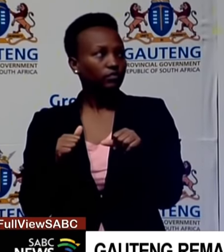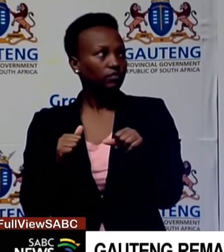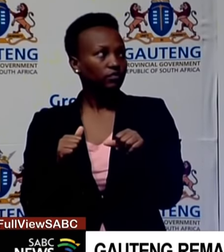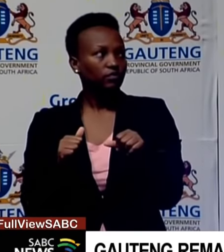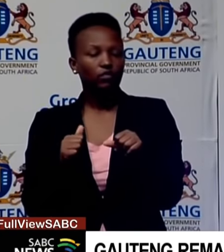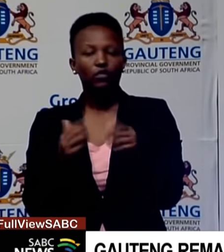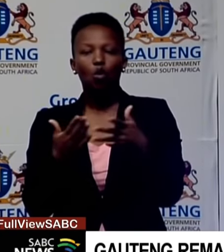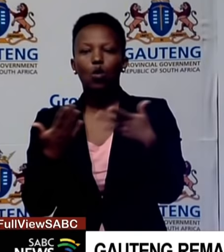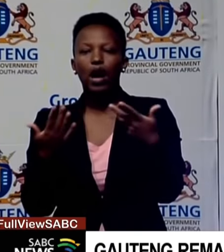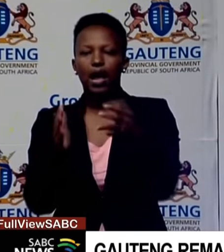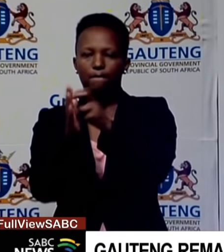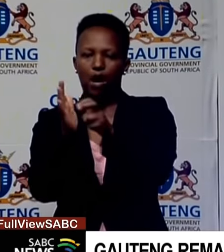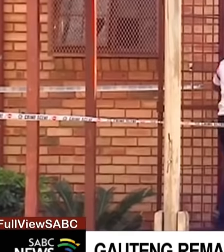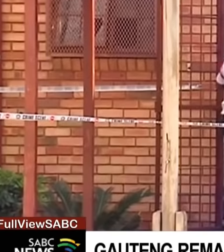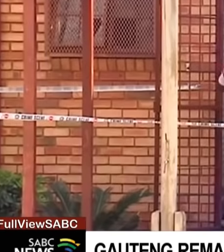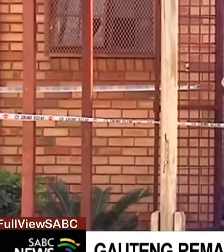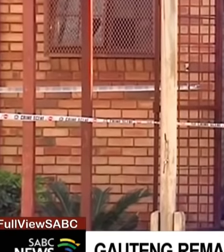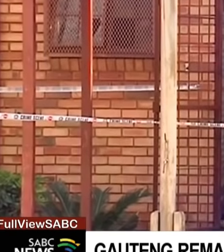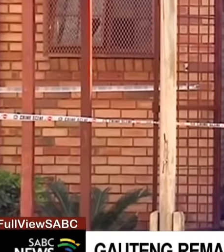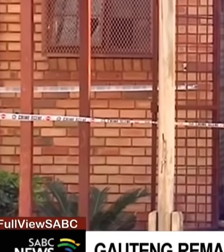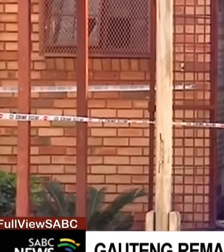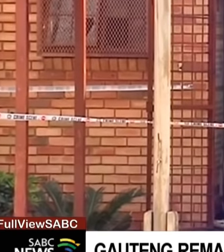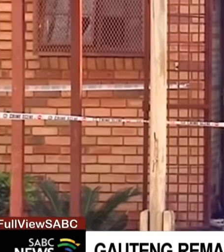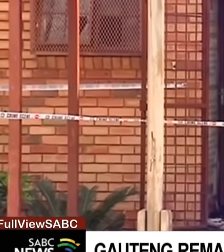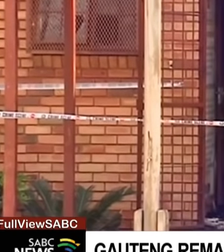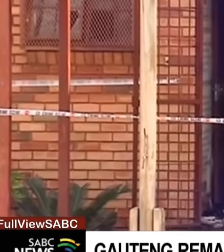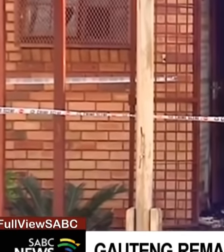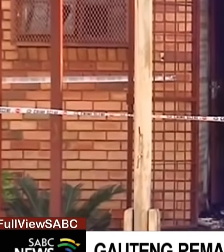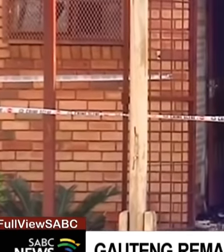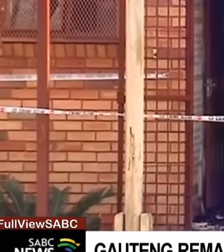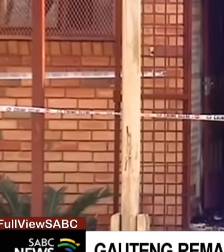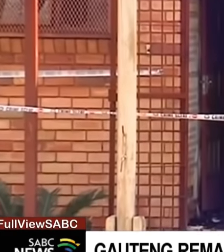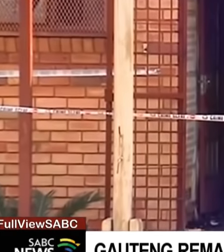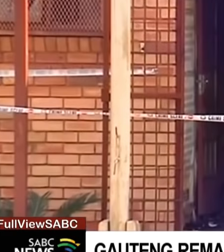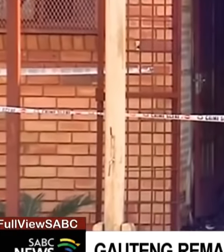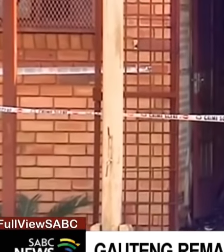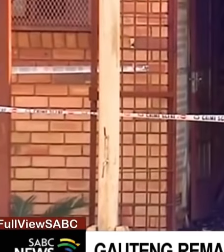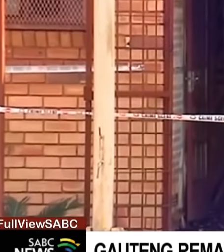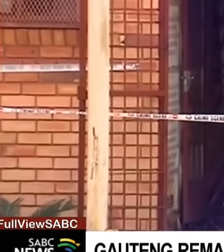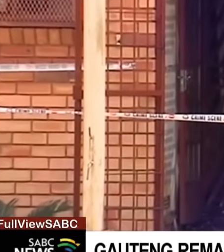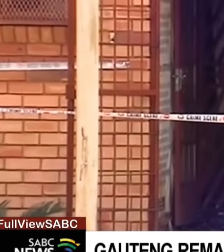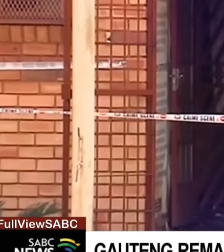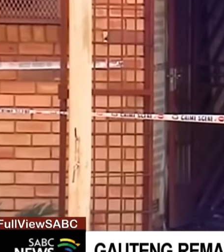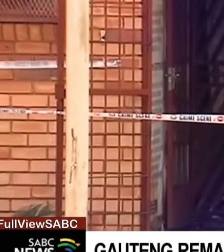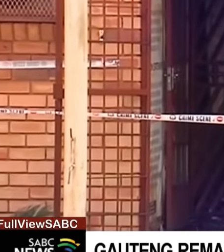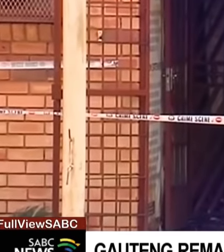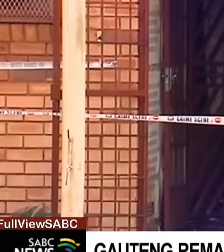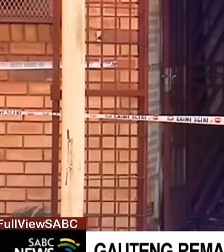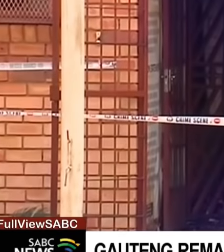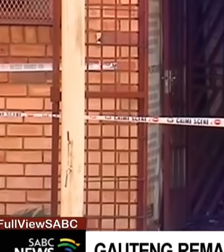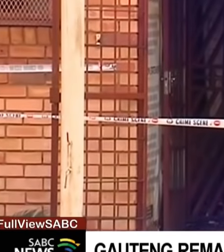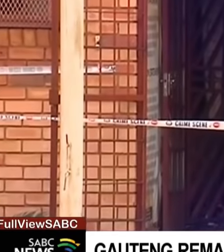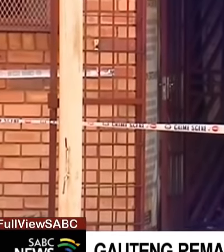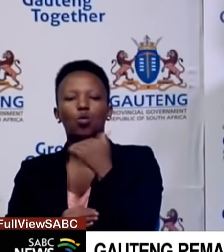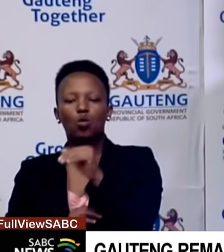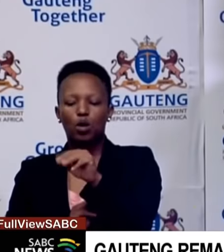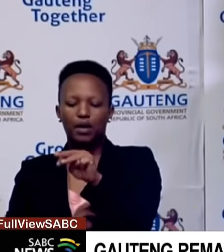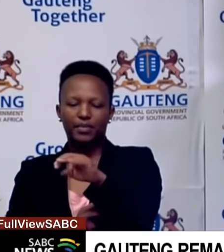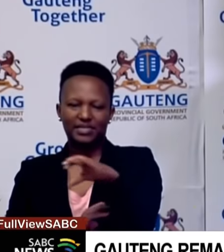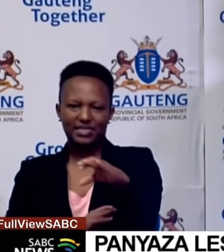Okaimolao operations are also ongoing. Further concerns have been raised over the ongoing vandalizing and theft at